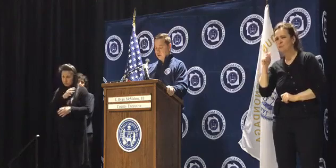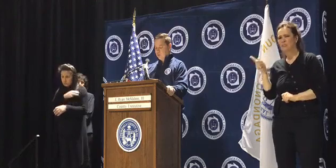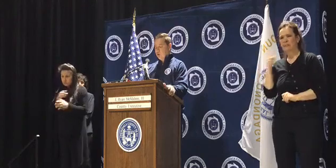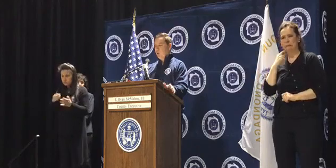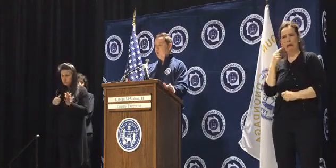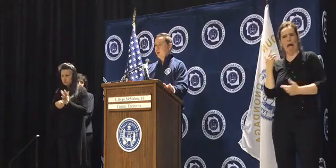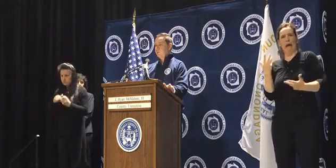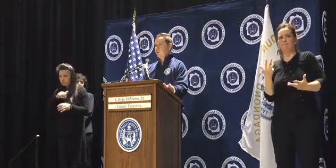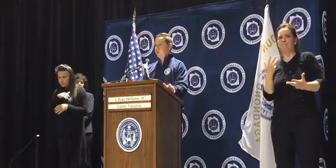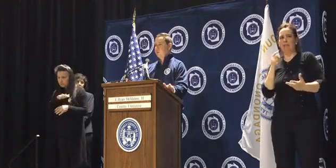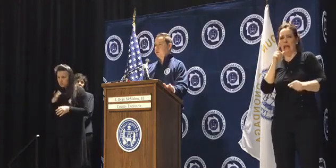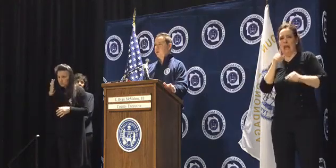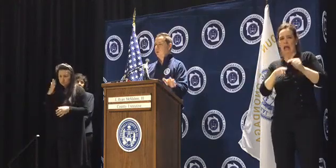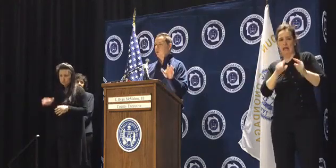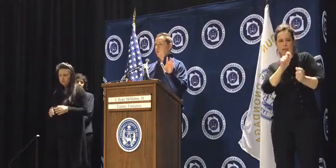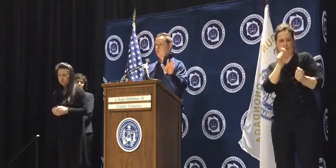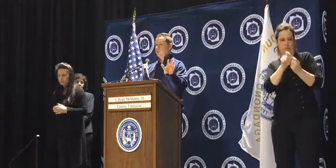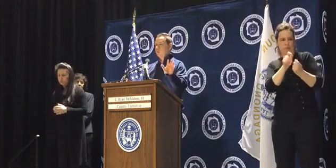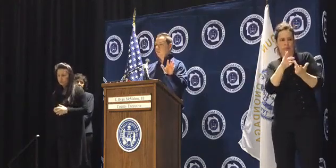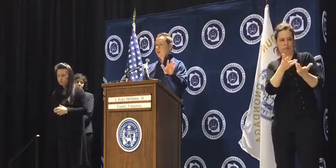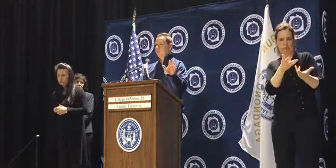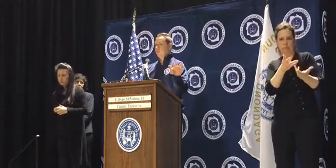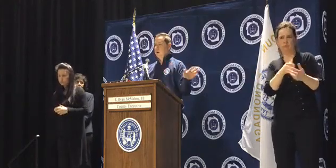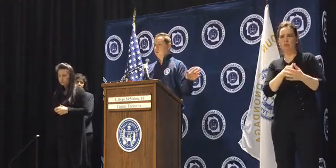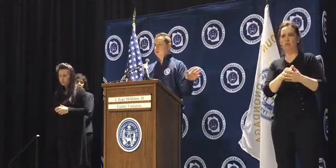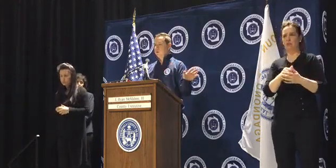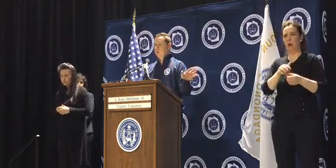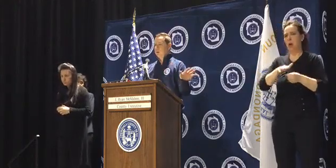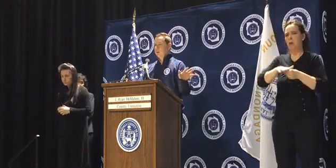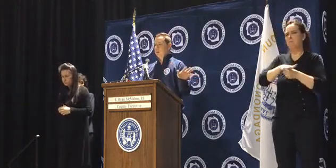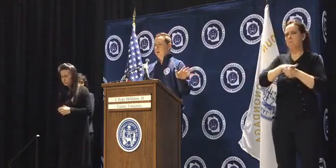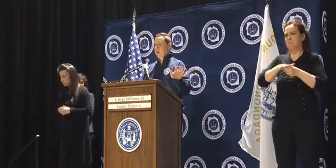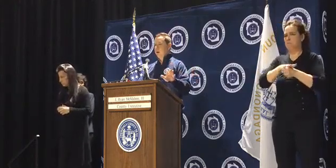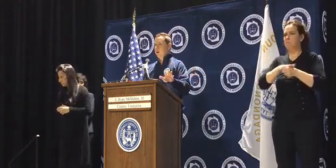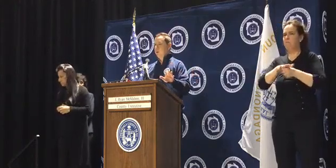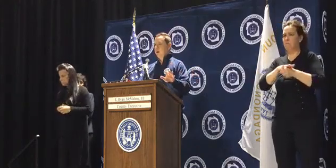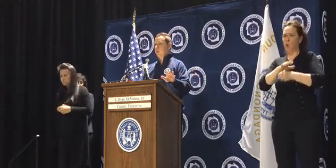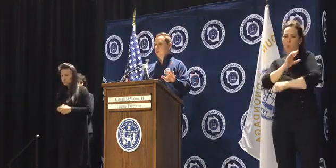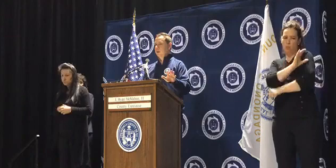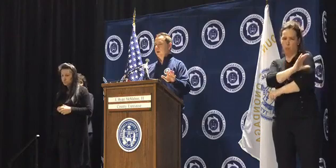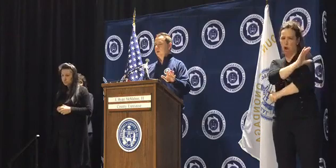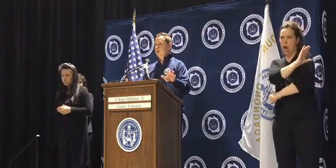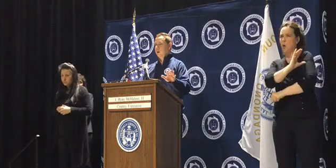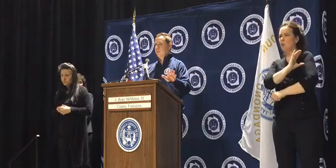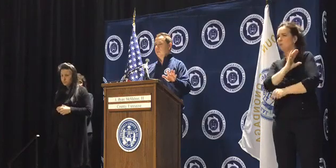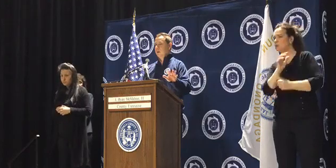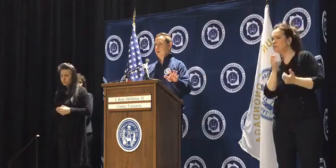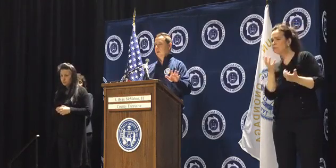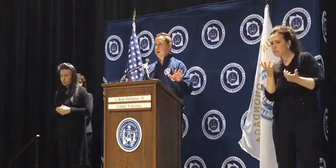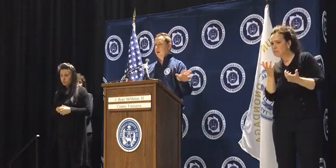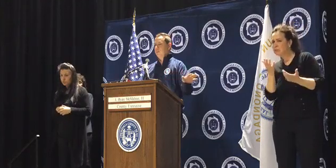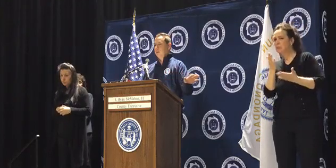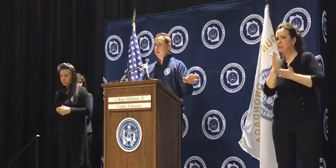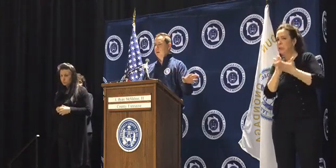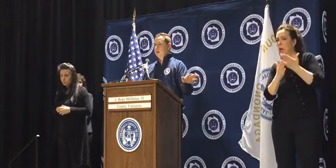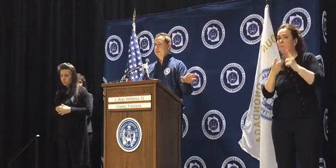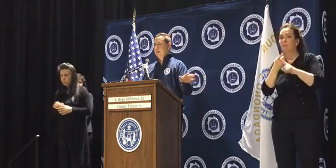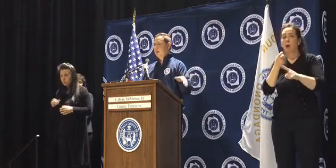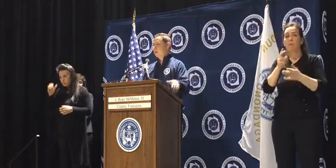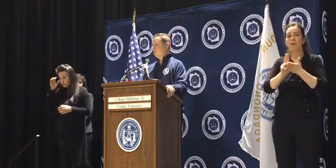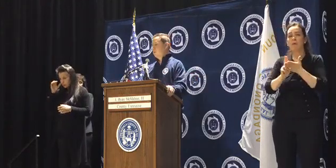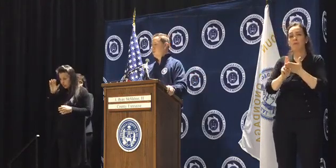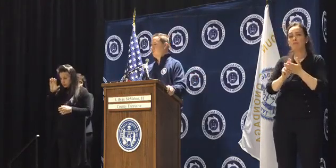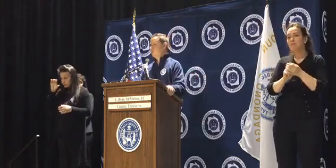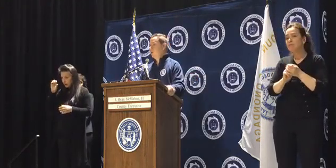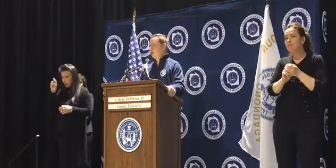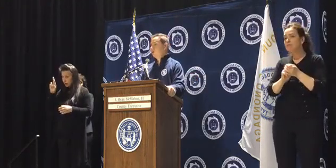I don't know the estimate, Chris. I know some came from Kraus, and I know some came. At least 8